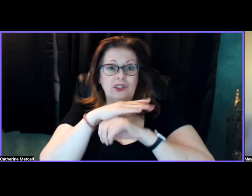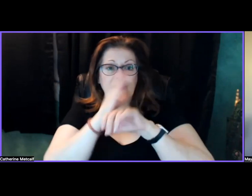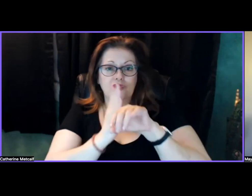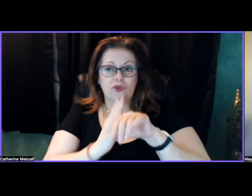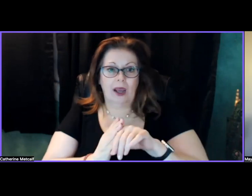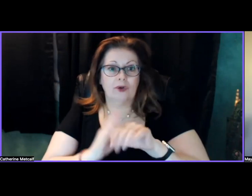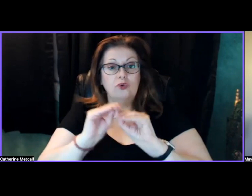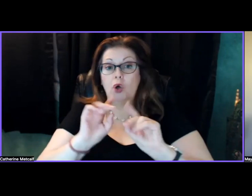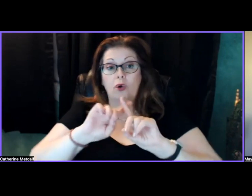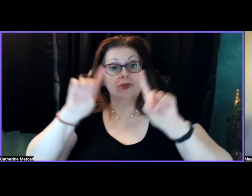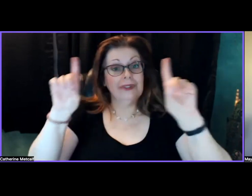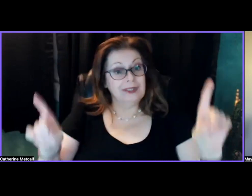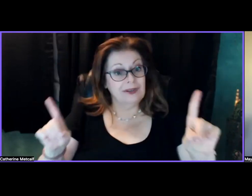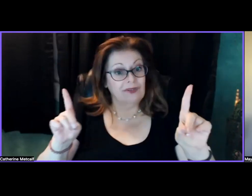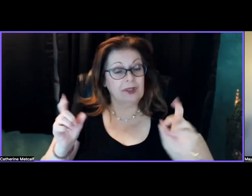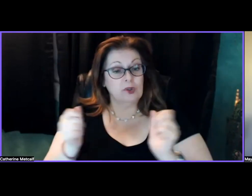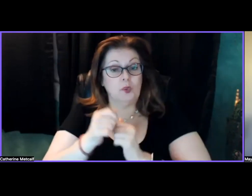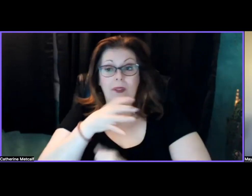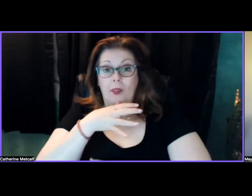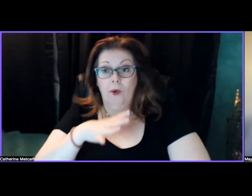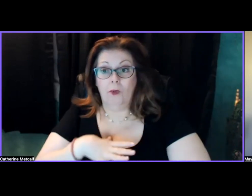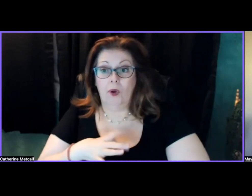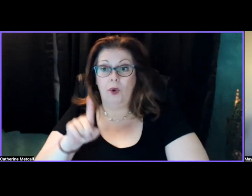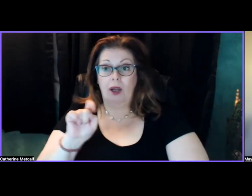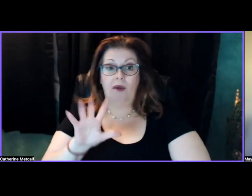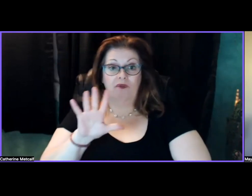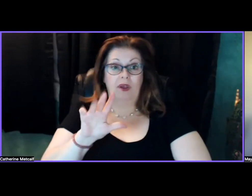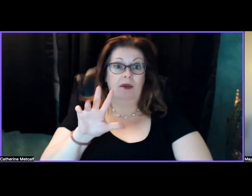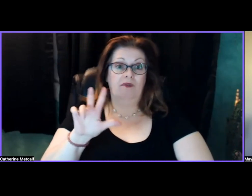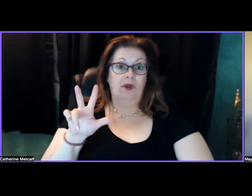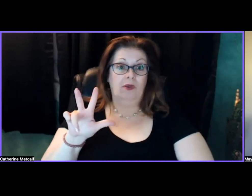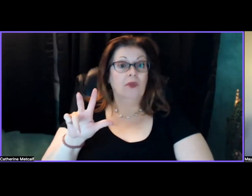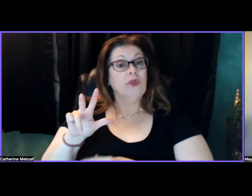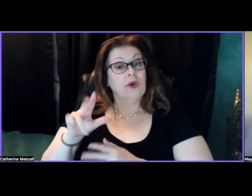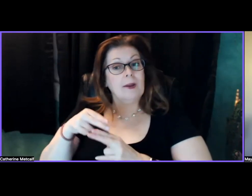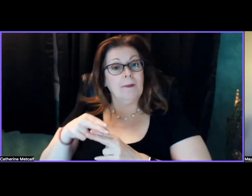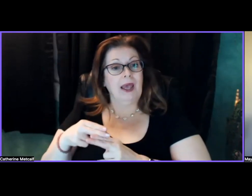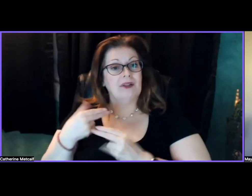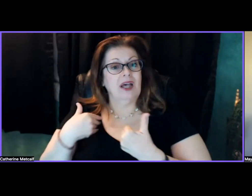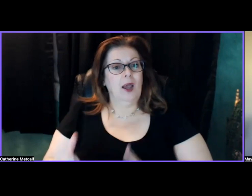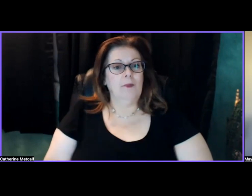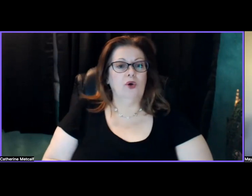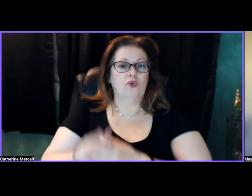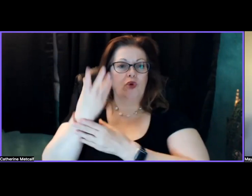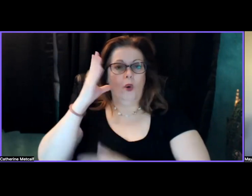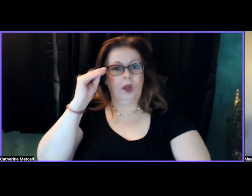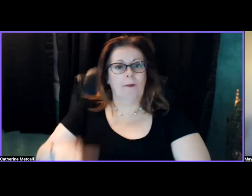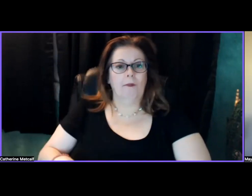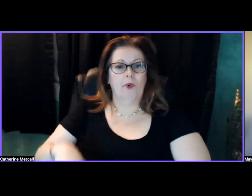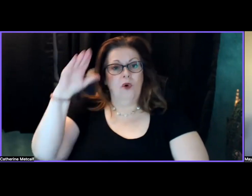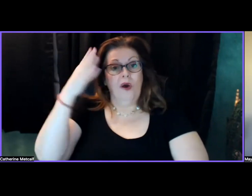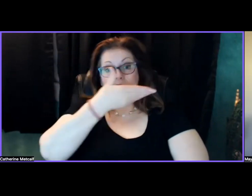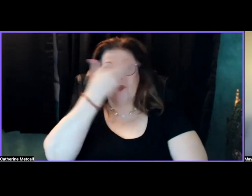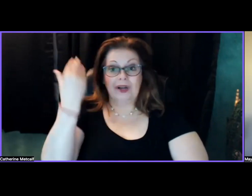women. I am 153 pounds, 5'8", bent. I am a growing boy who forgets to eat. I'm wearing my Get Cat called jeans,